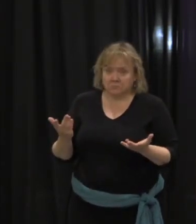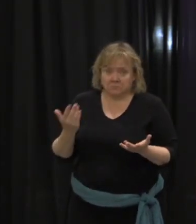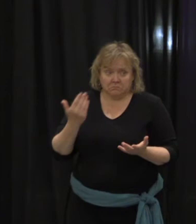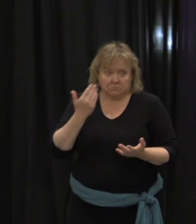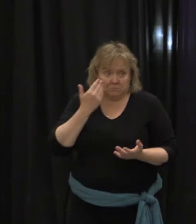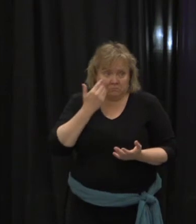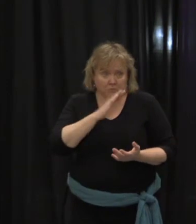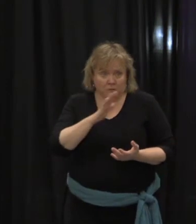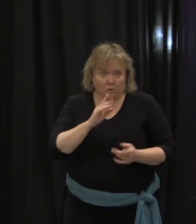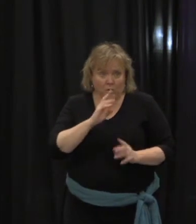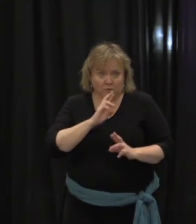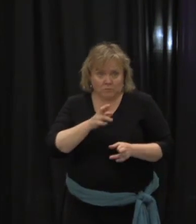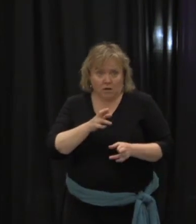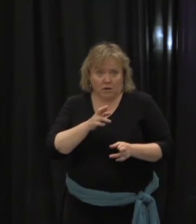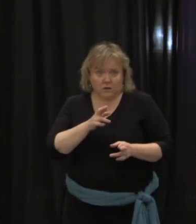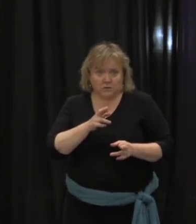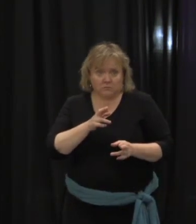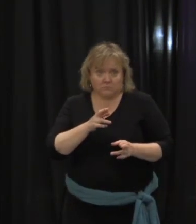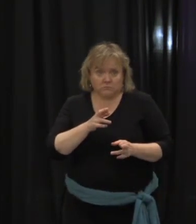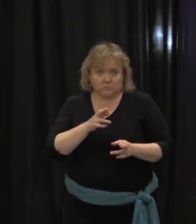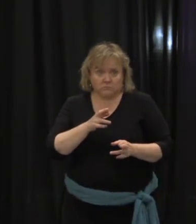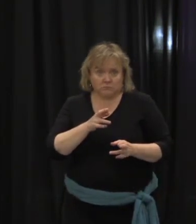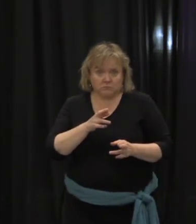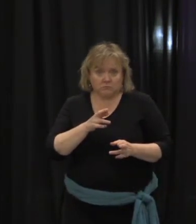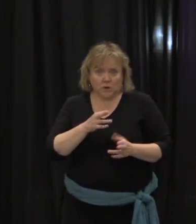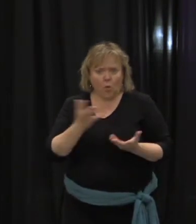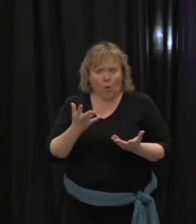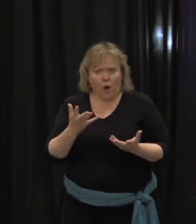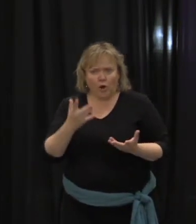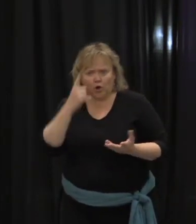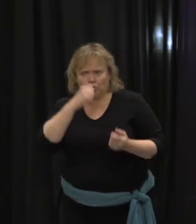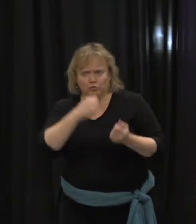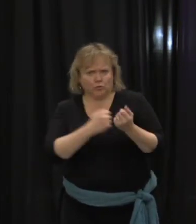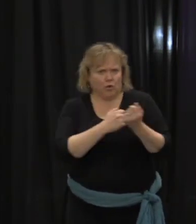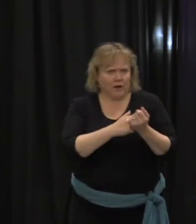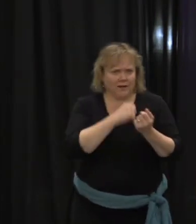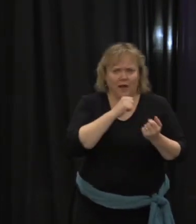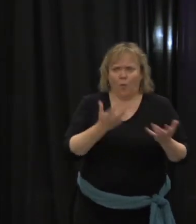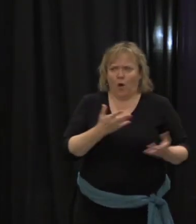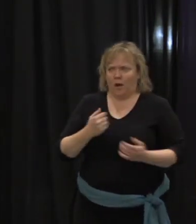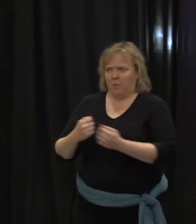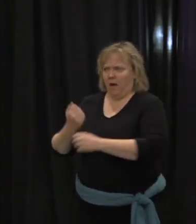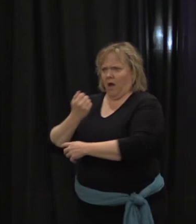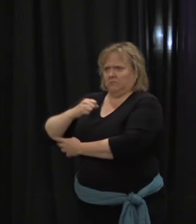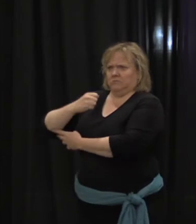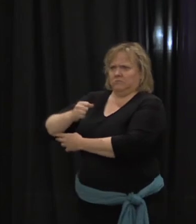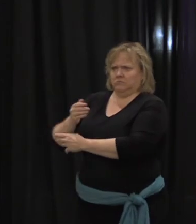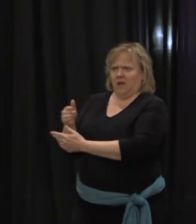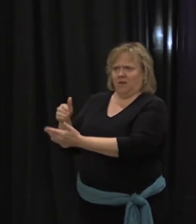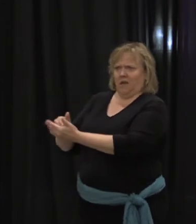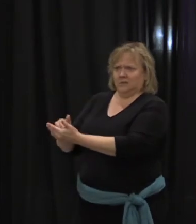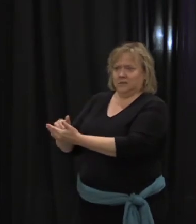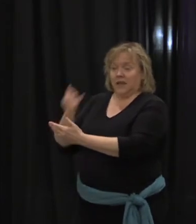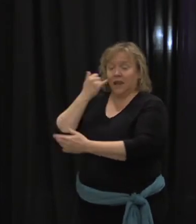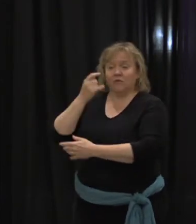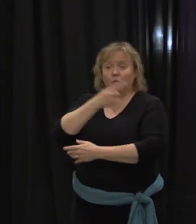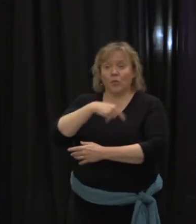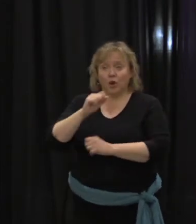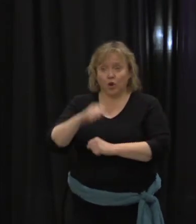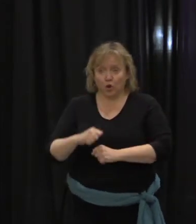them? What are you working for, not against? If we got hold of the national